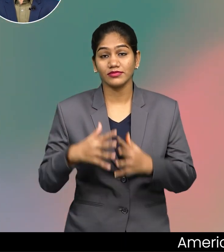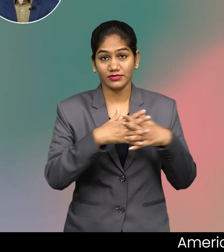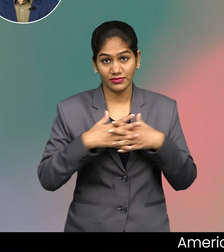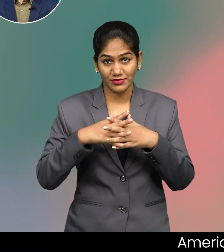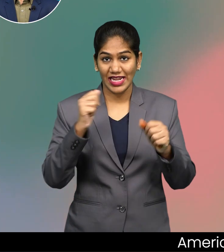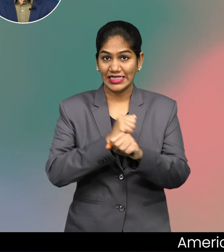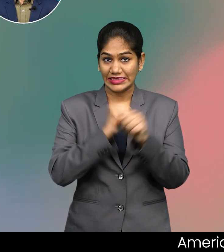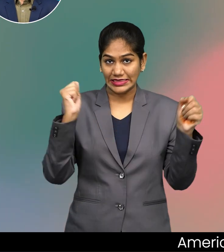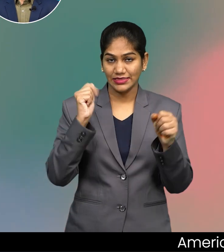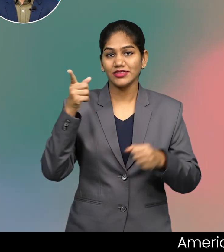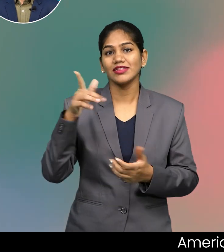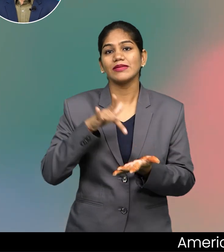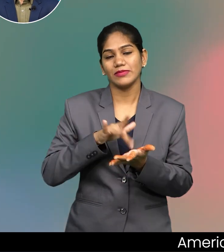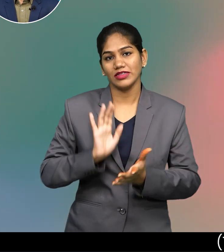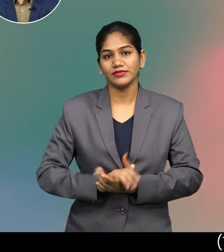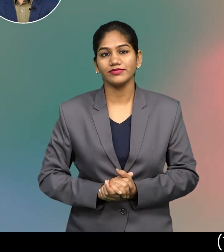American independence